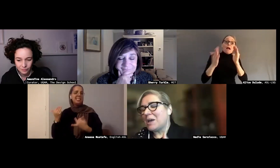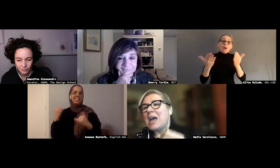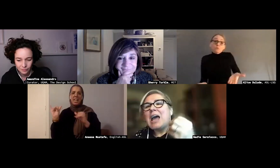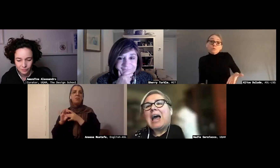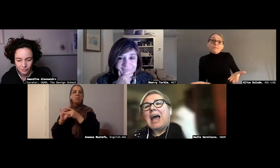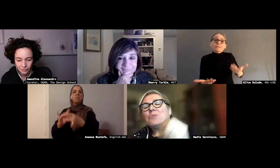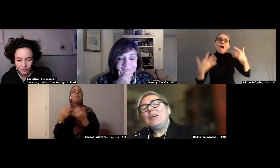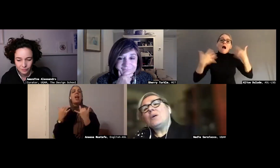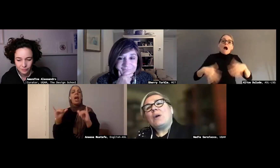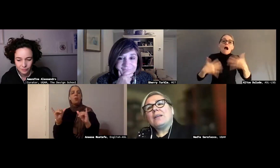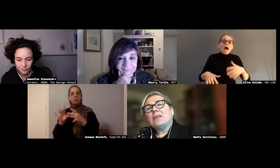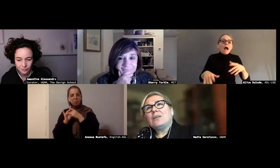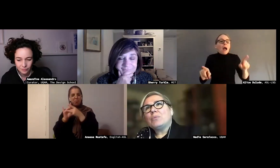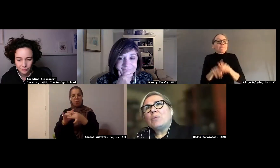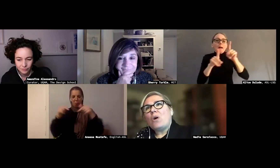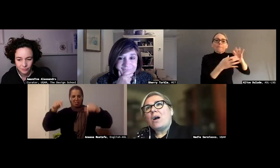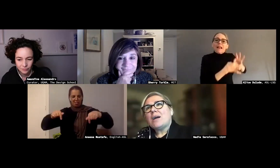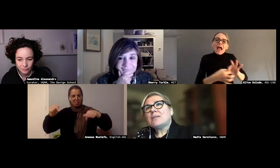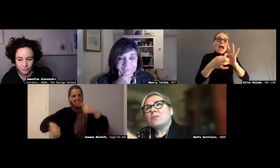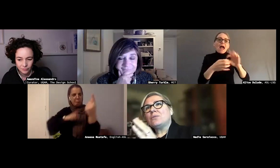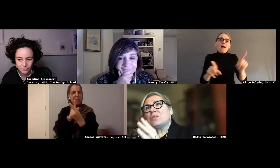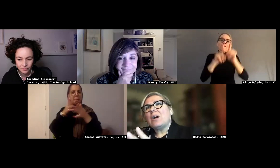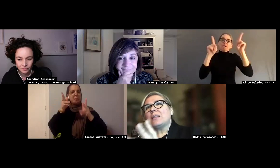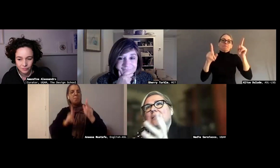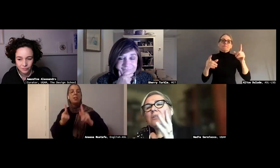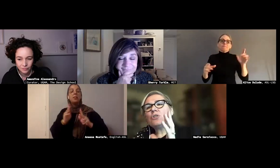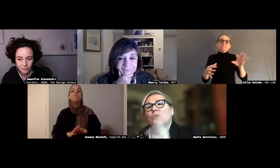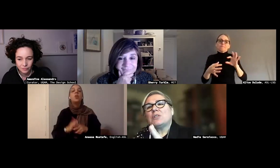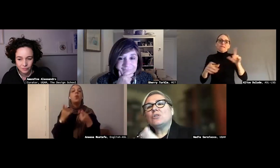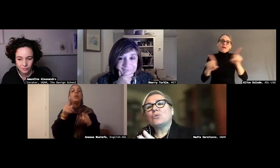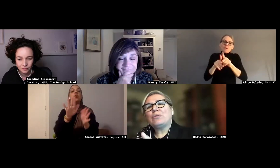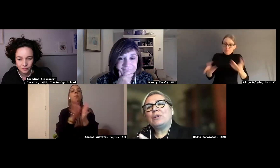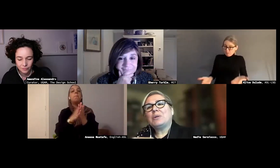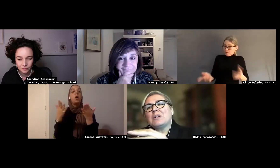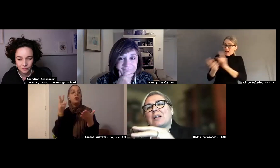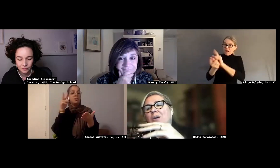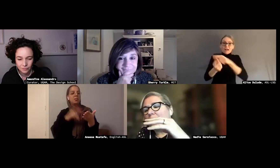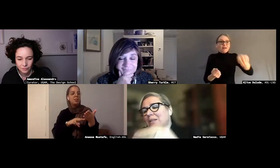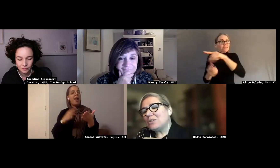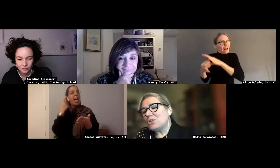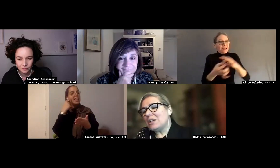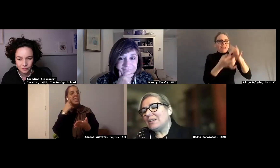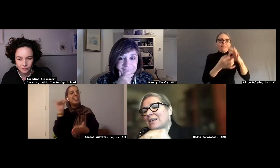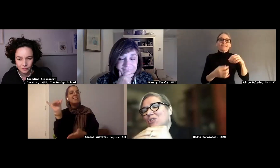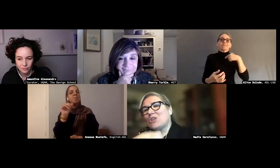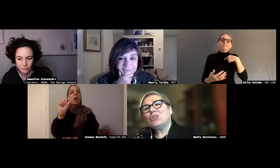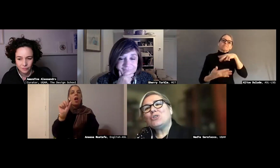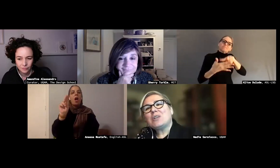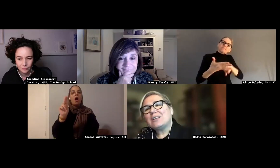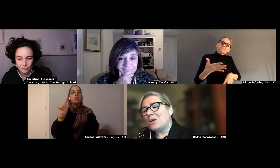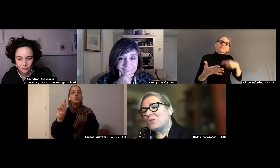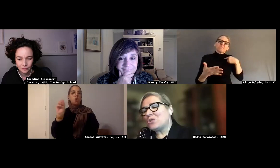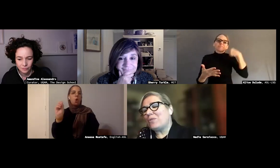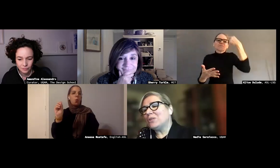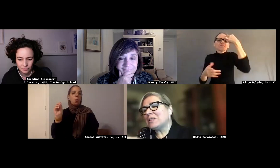at least. And when I read your memoir, I sort of saw it as an autoethnography, because I went into it and I started to